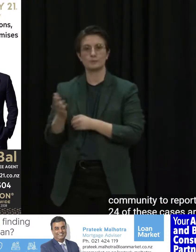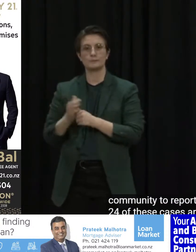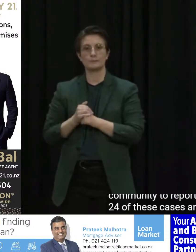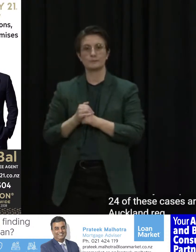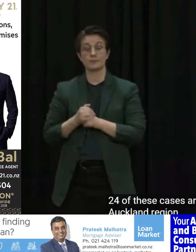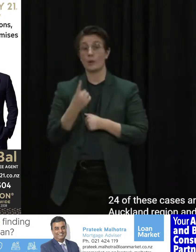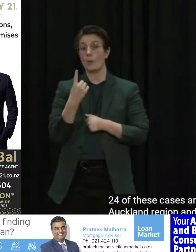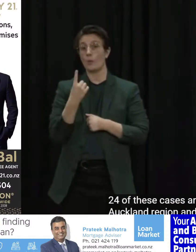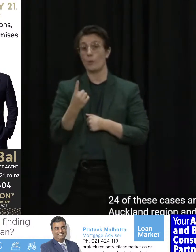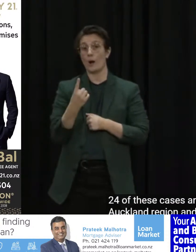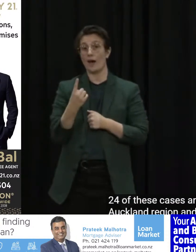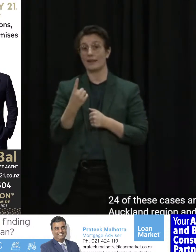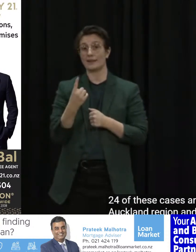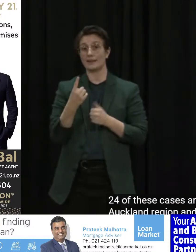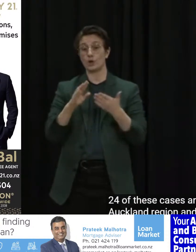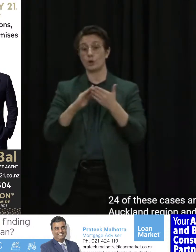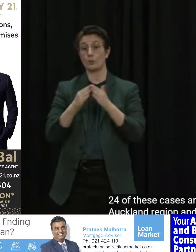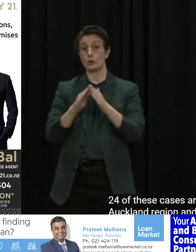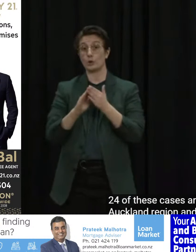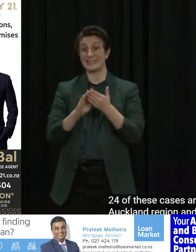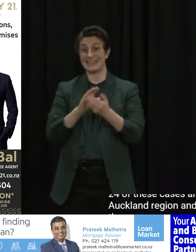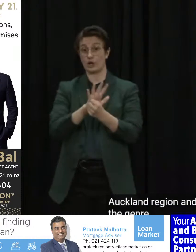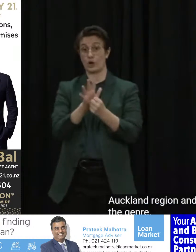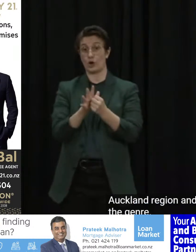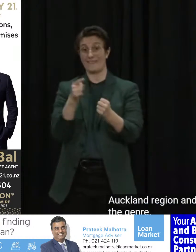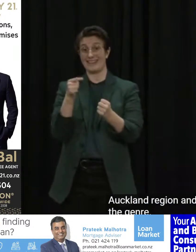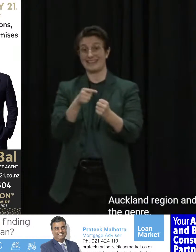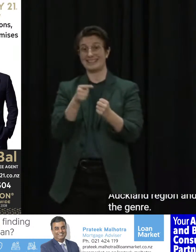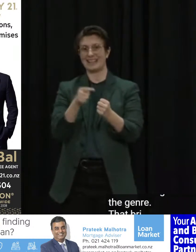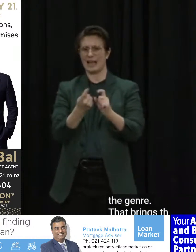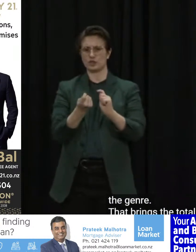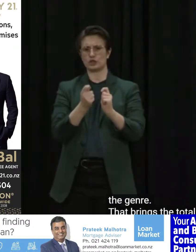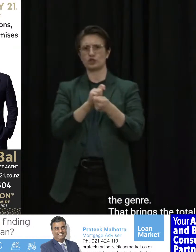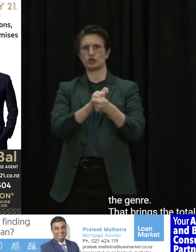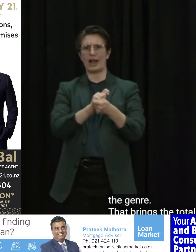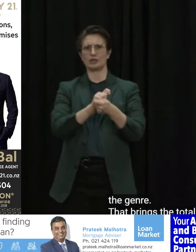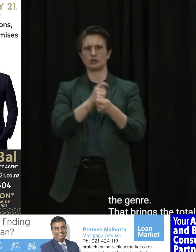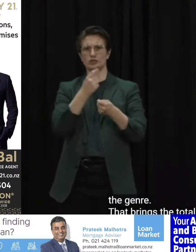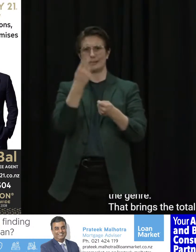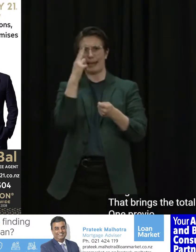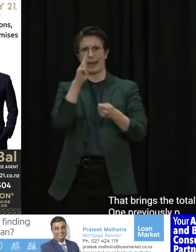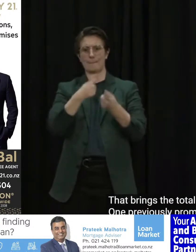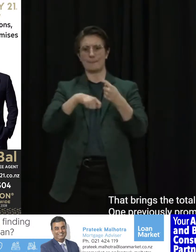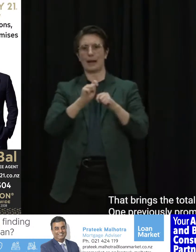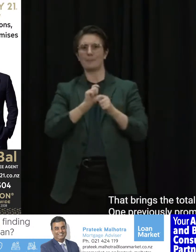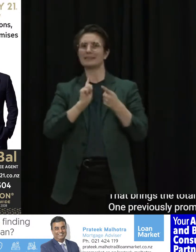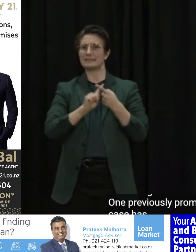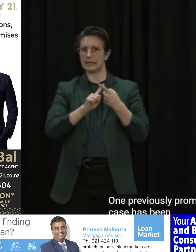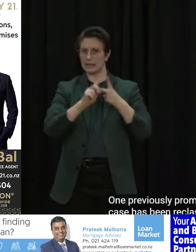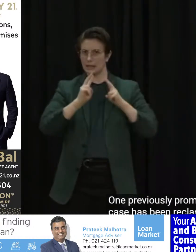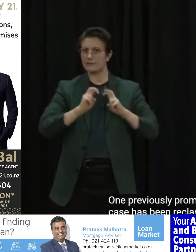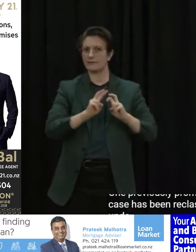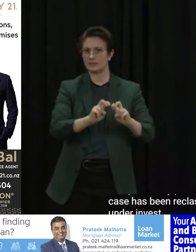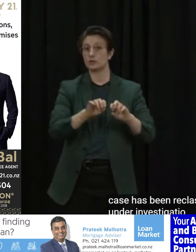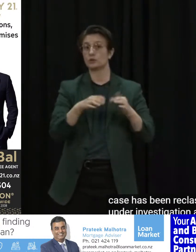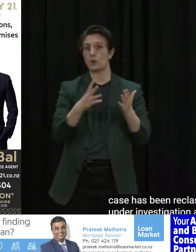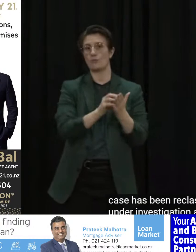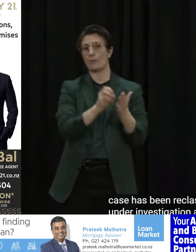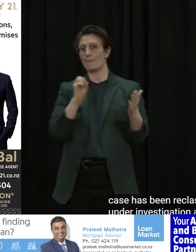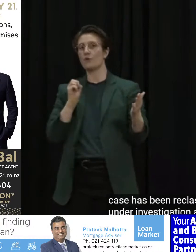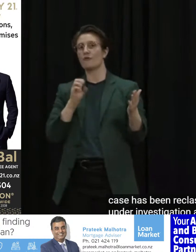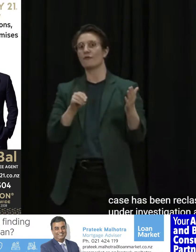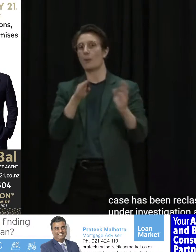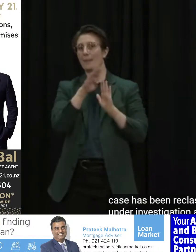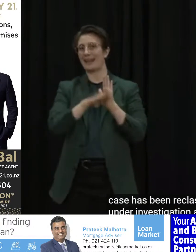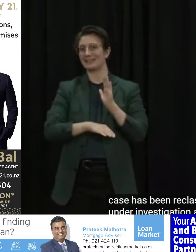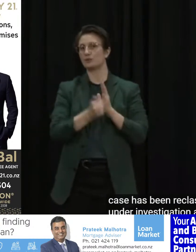reported community case has been reclassified as under investigation and removed from the overall outbreak tally. This takes our